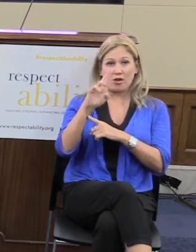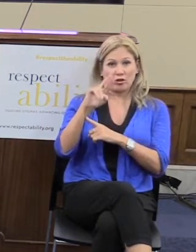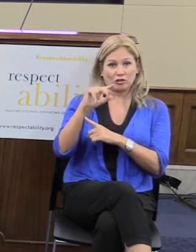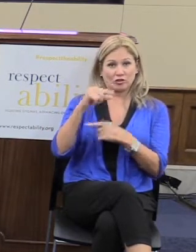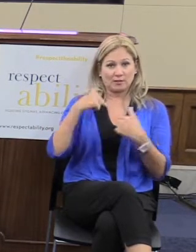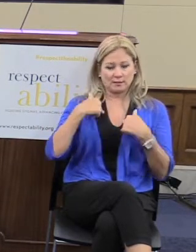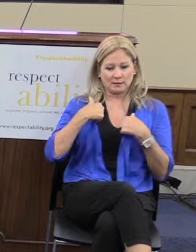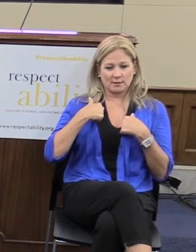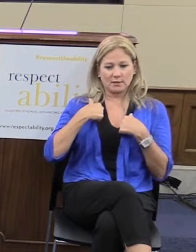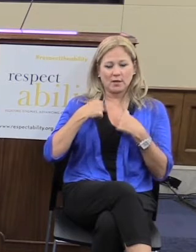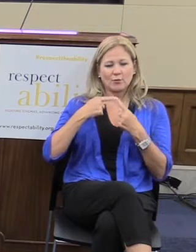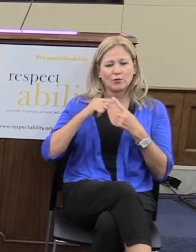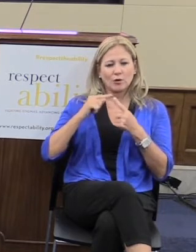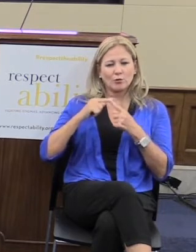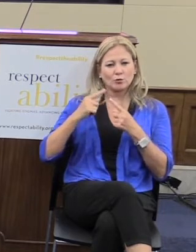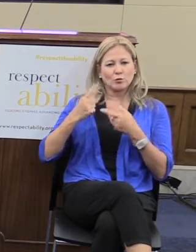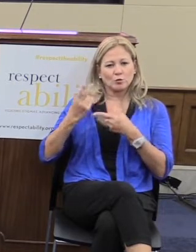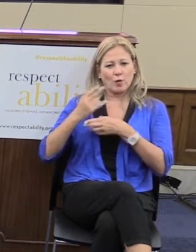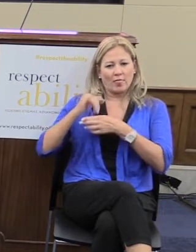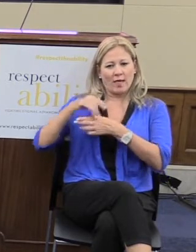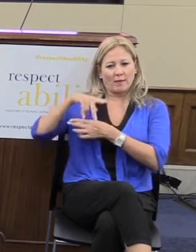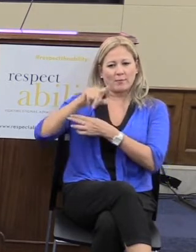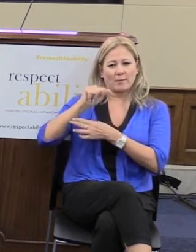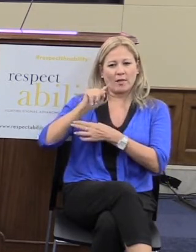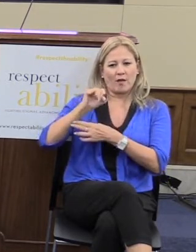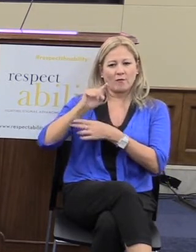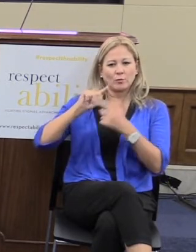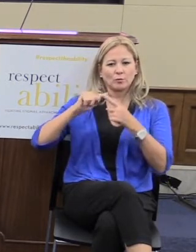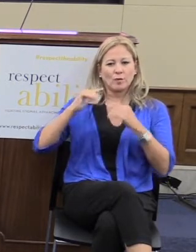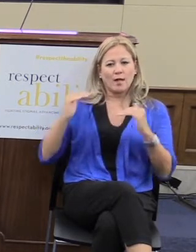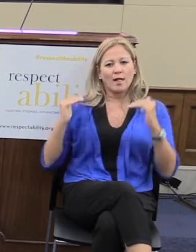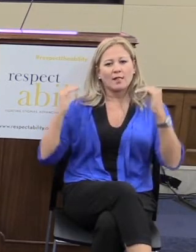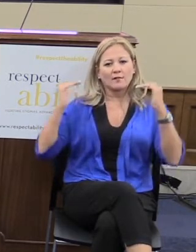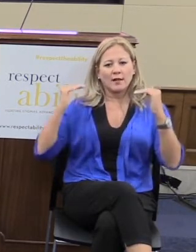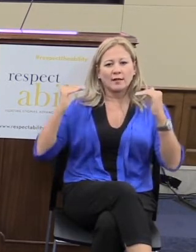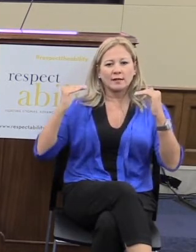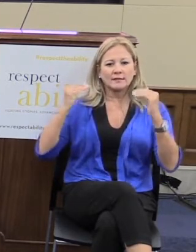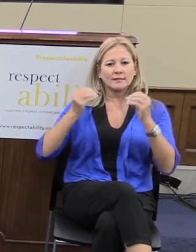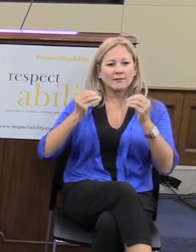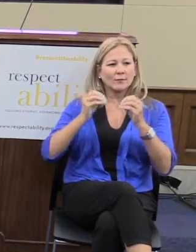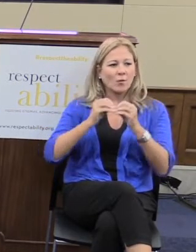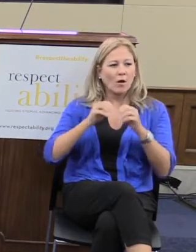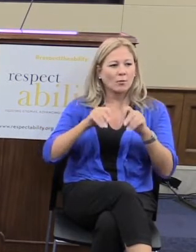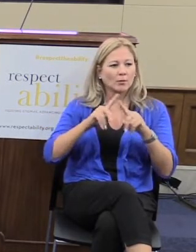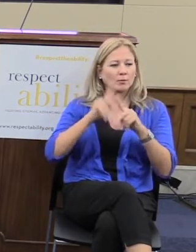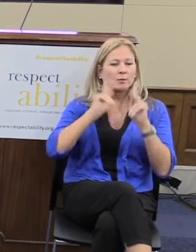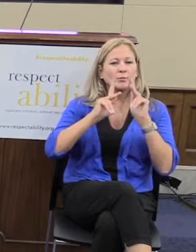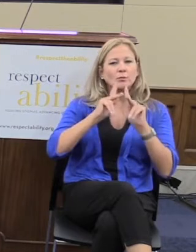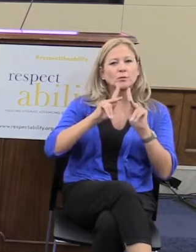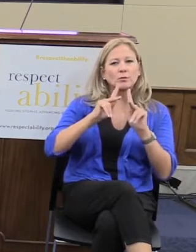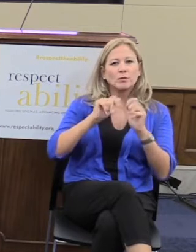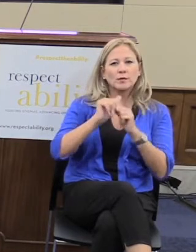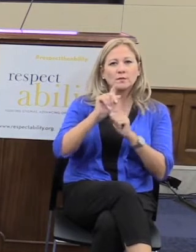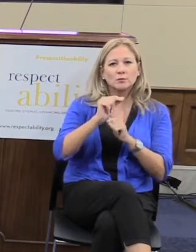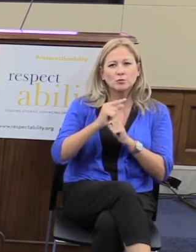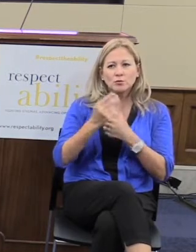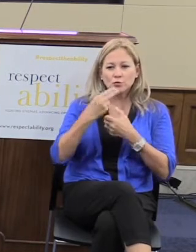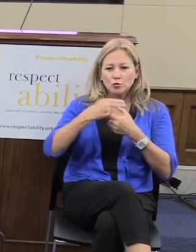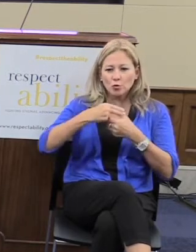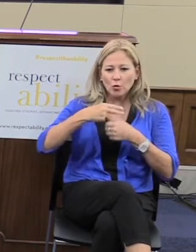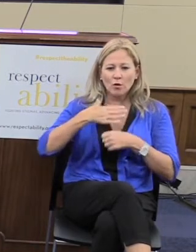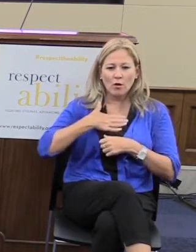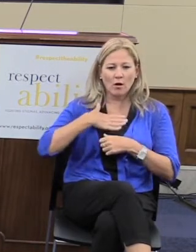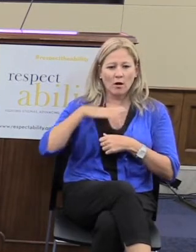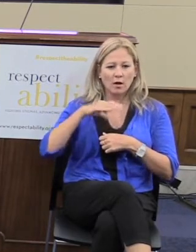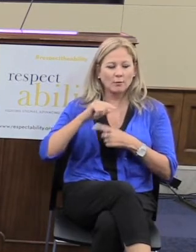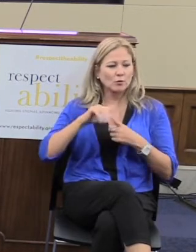we elevate that we give more opportunities for people with disability to come to Coke, to talk to our employees, to